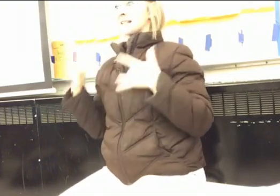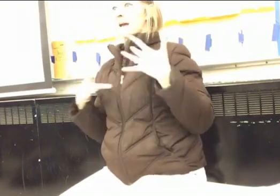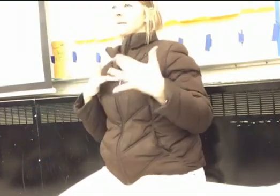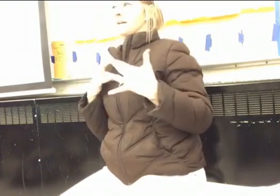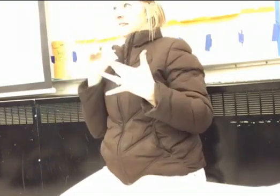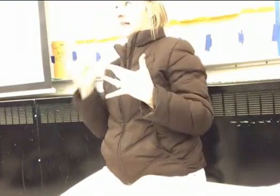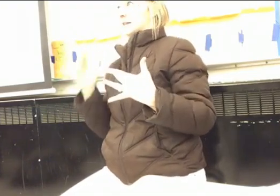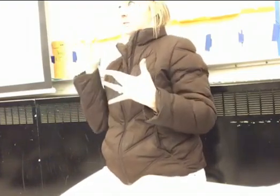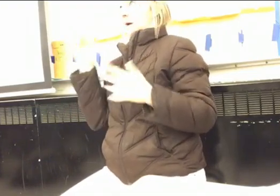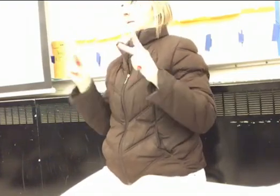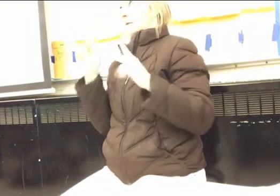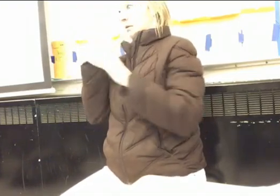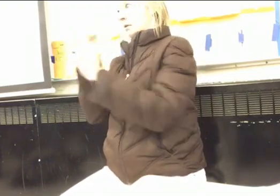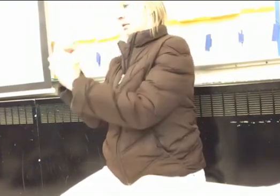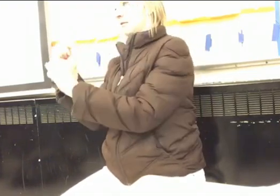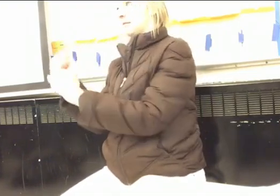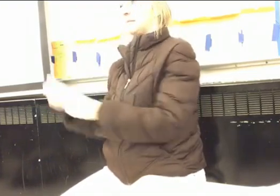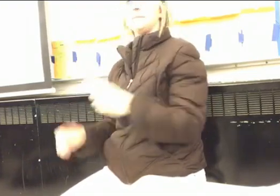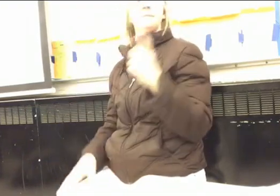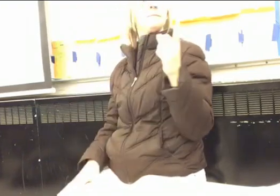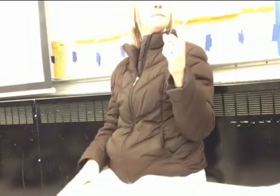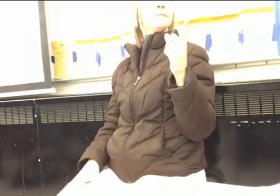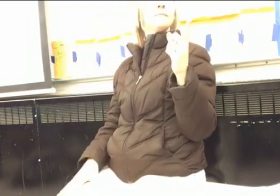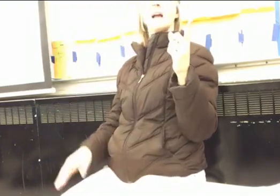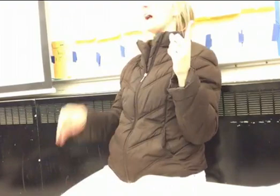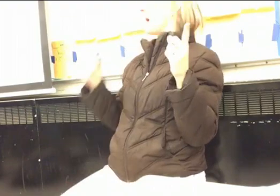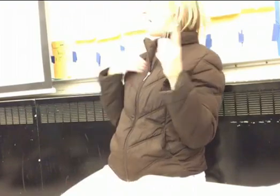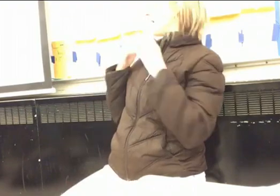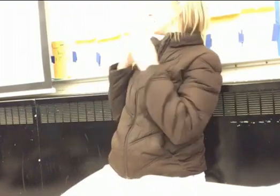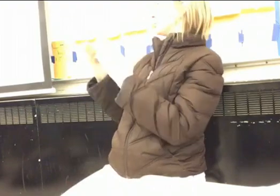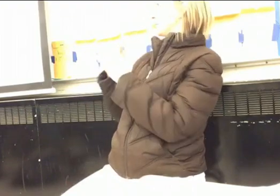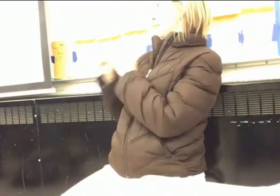excitement. Yeah? I have a street pass. Can I go?